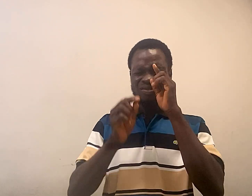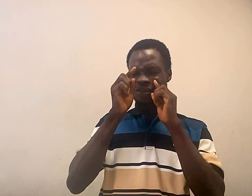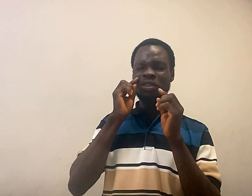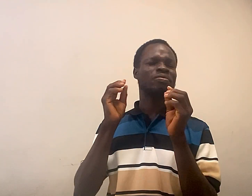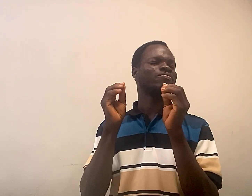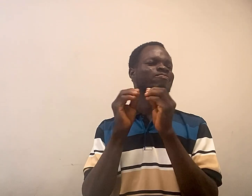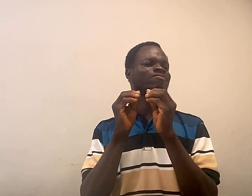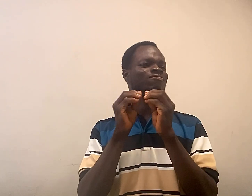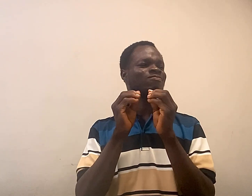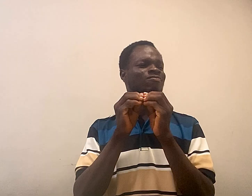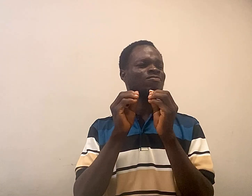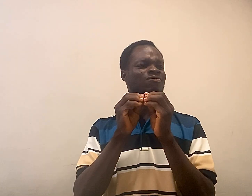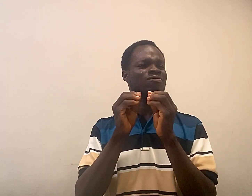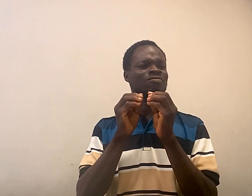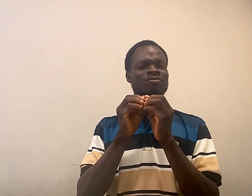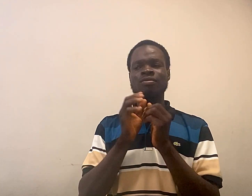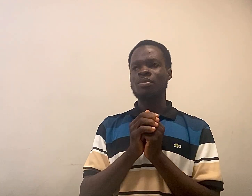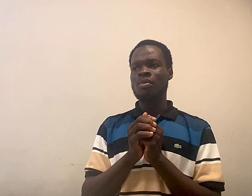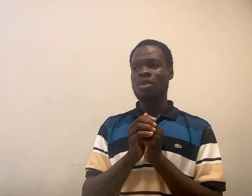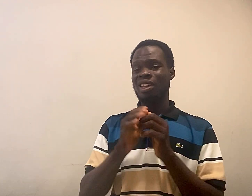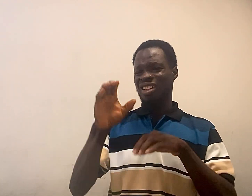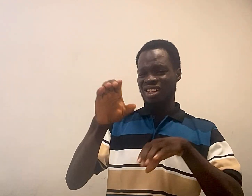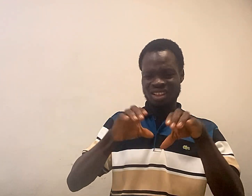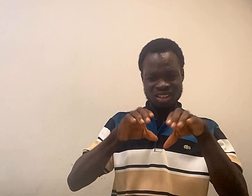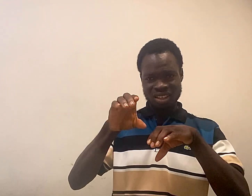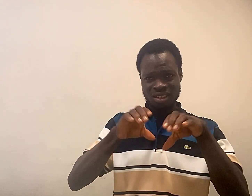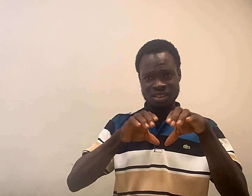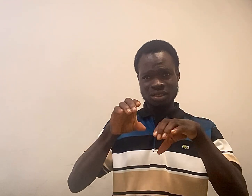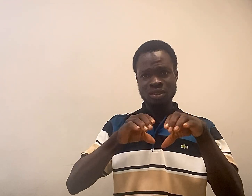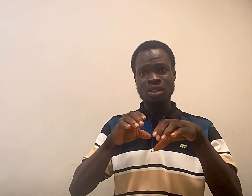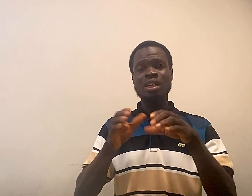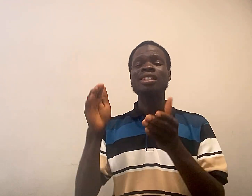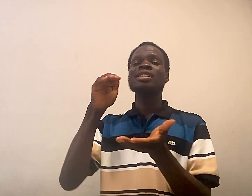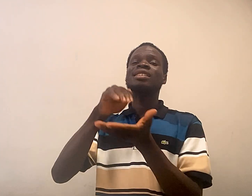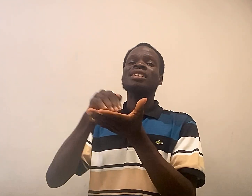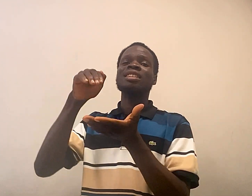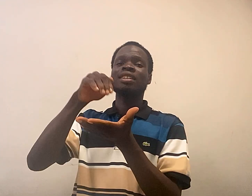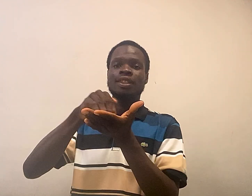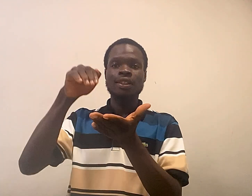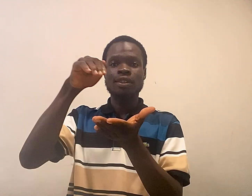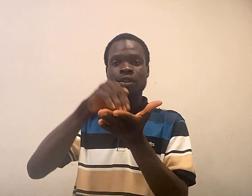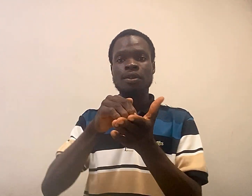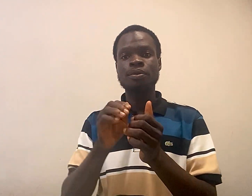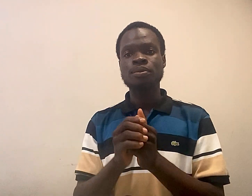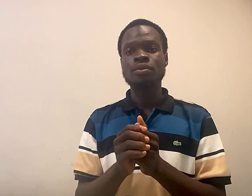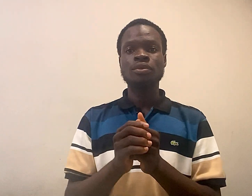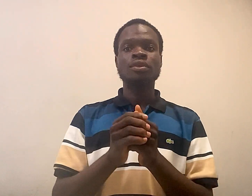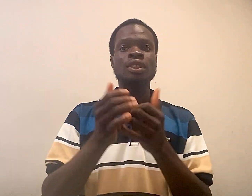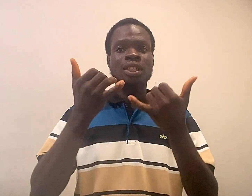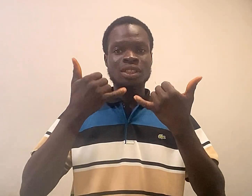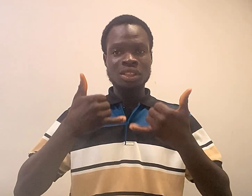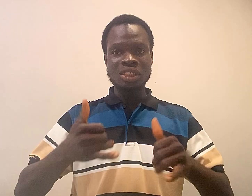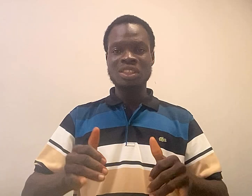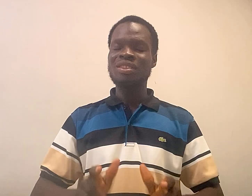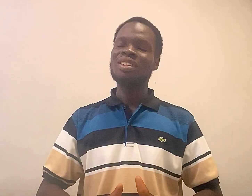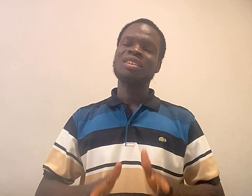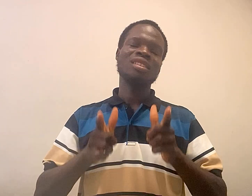matter. They react over and over again until life knocks them flat. But not